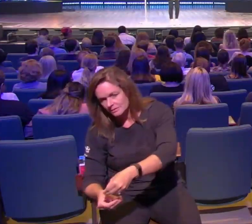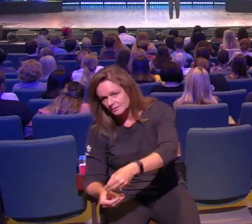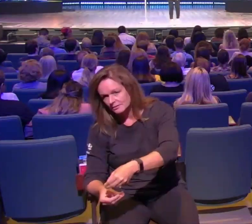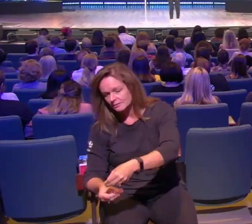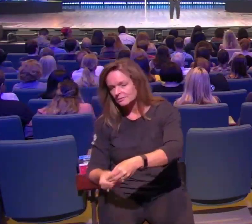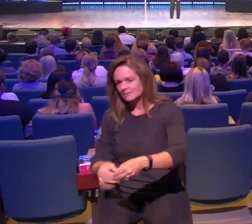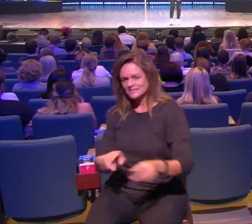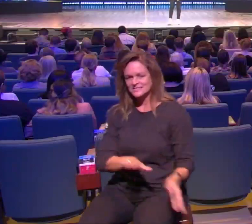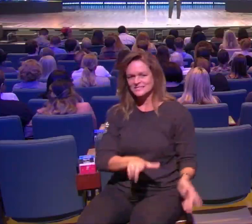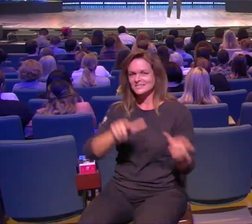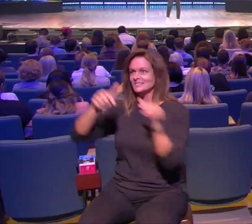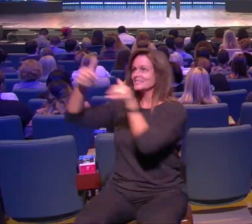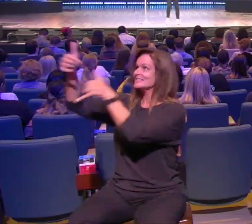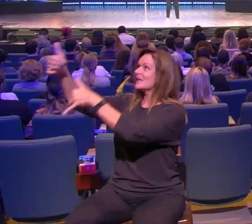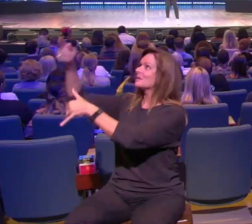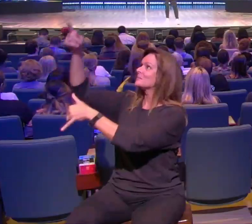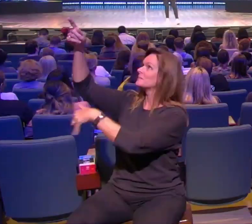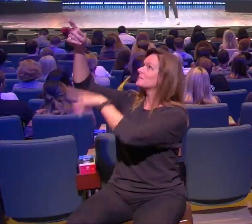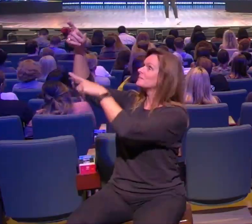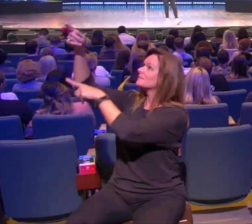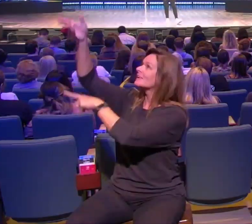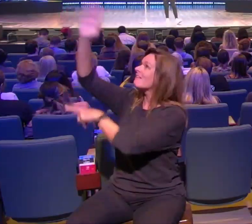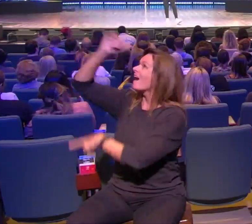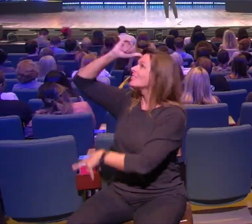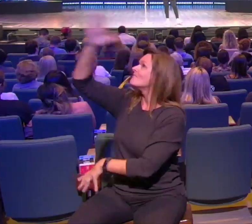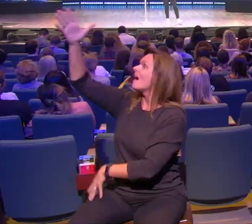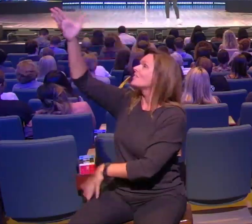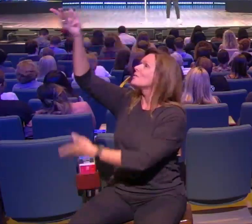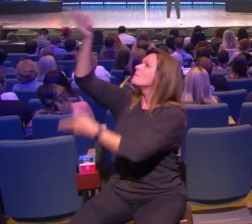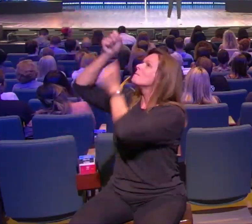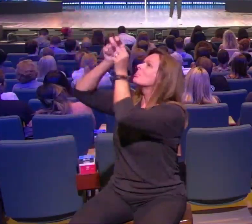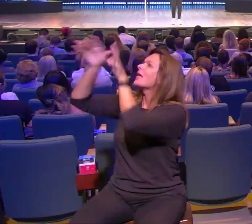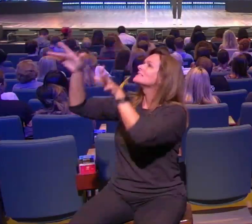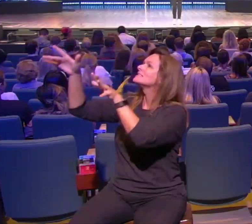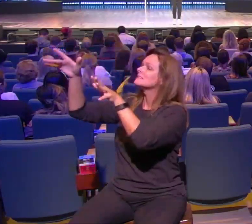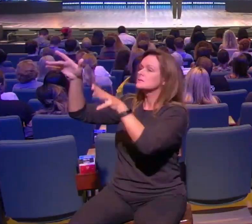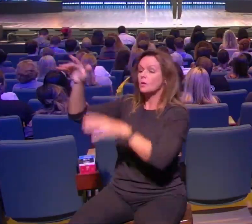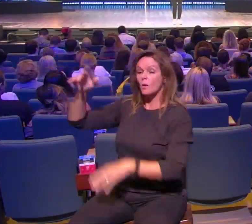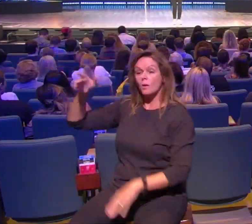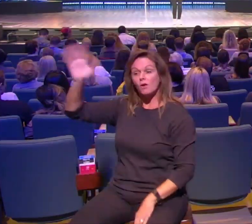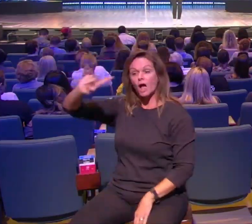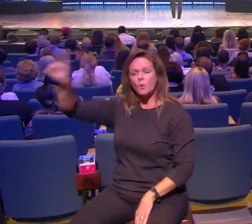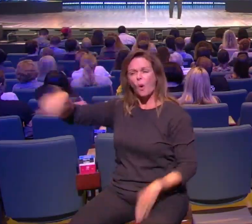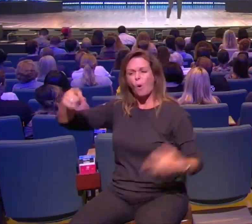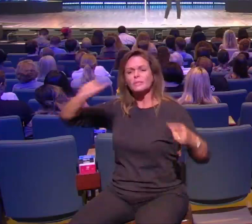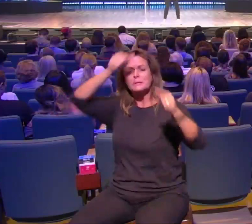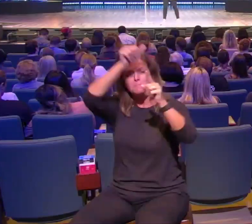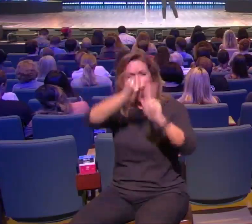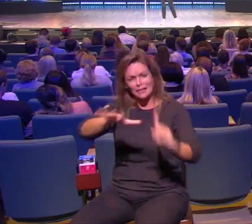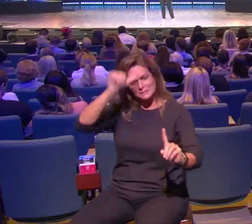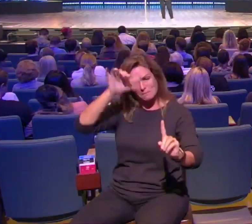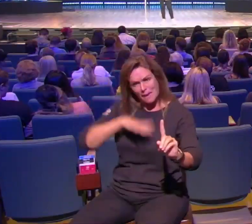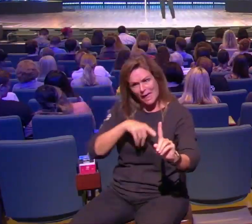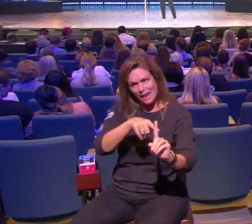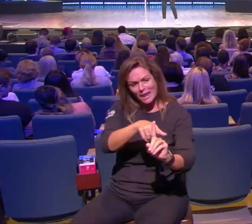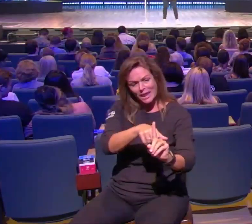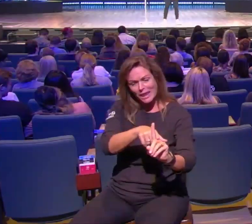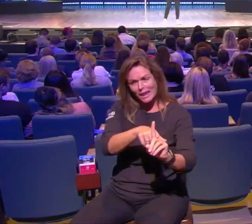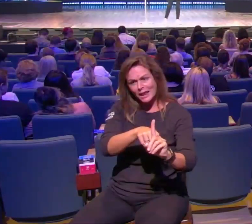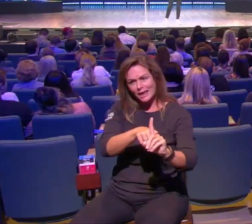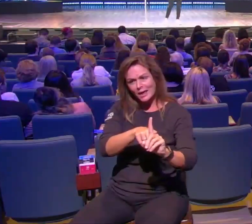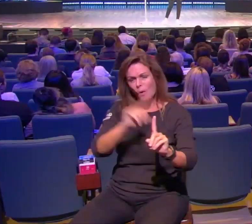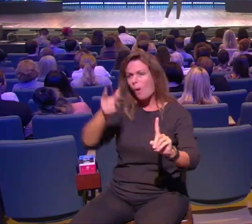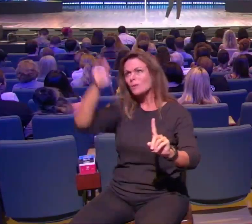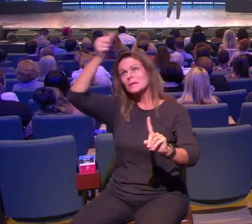See, you don't have to beg for it. You don't have to earn it. But you do have to step up and you have to claim it. Not because of what you've done, but